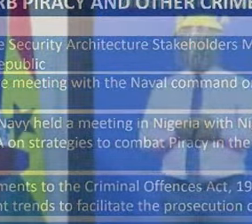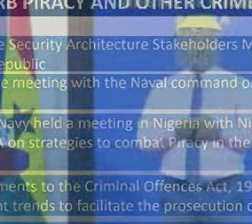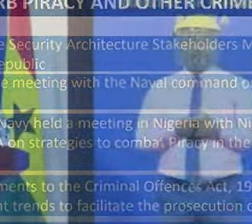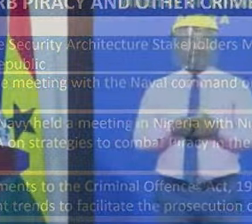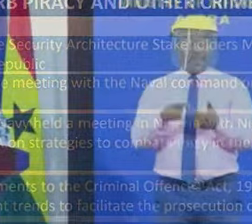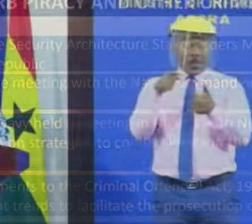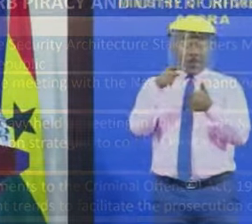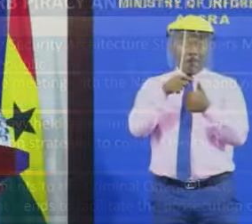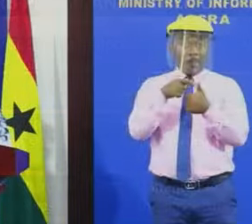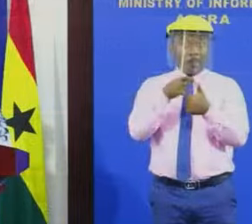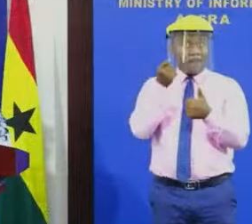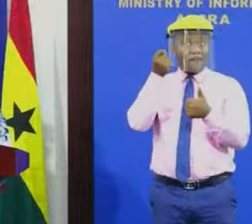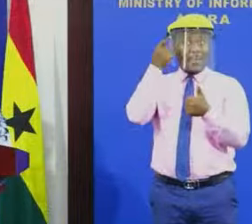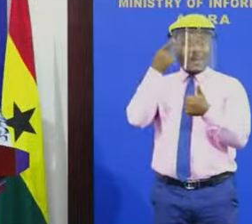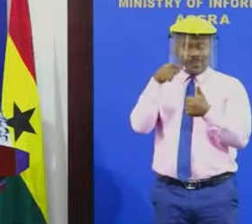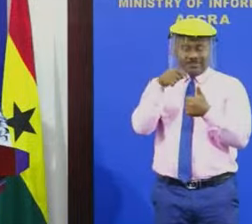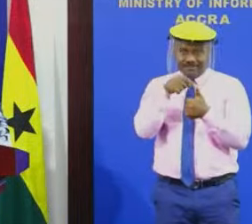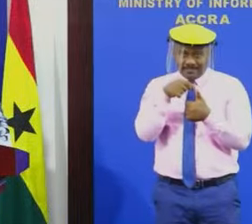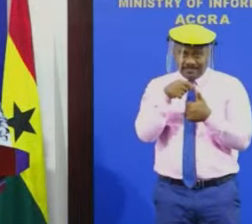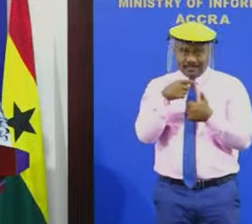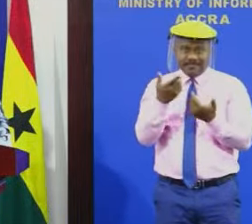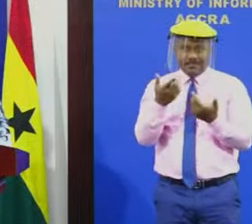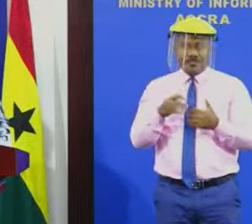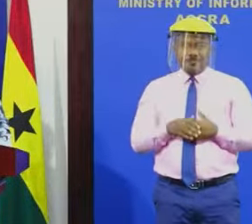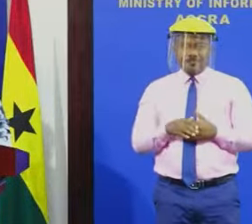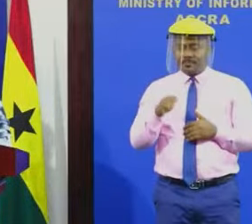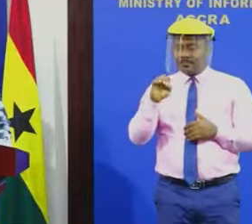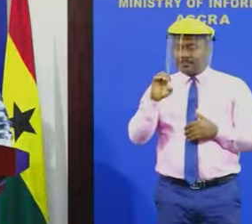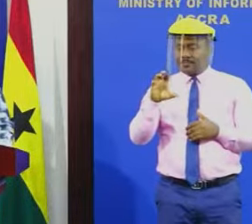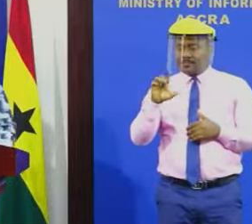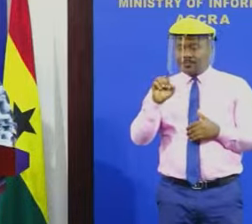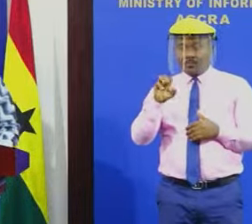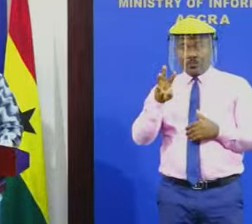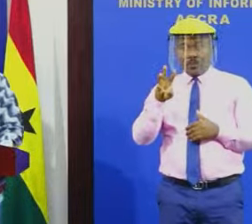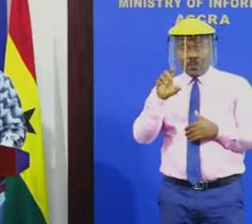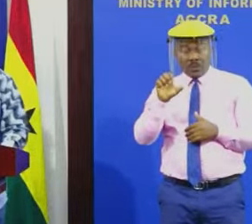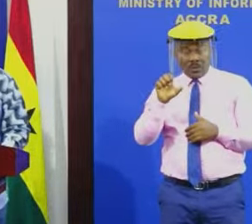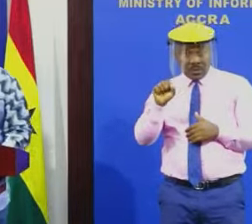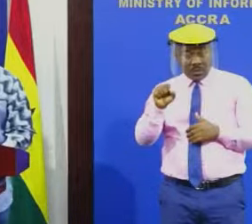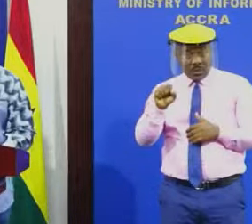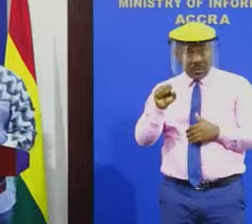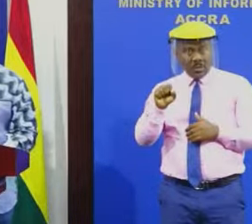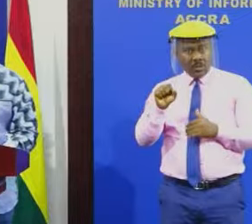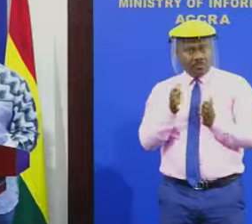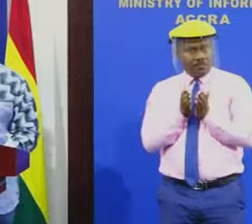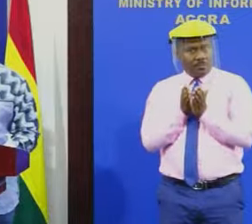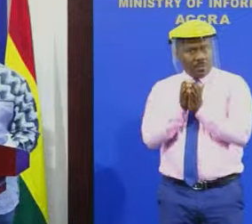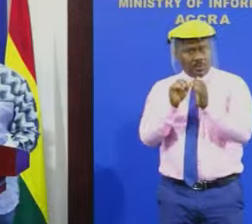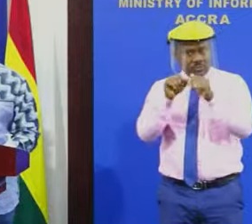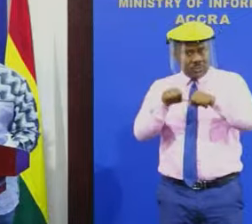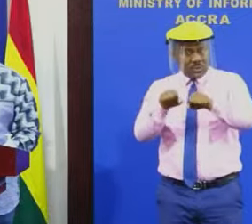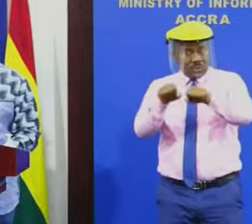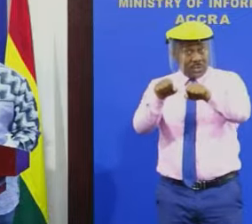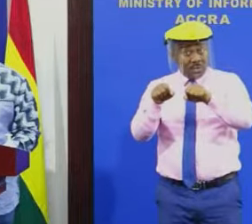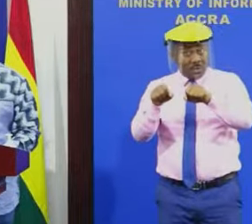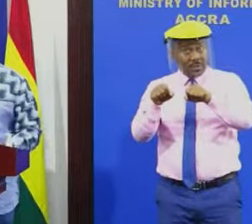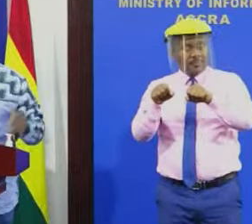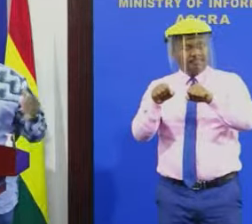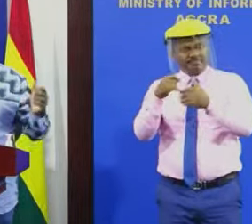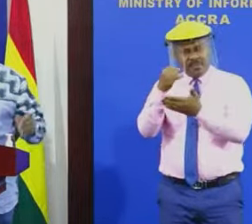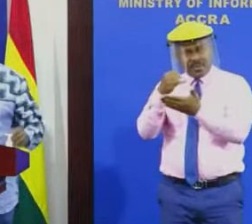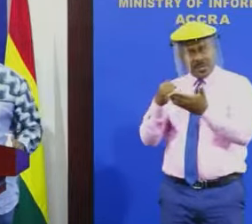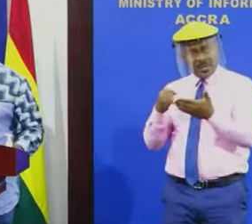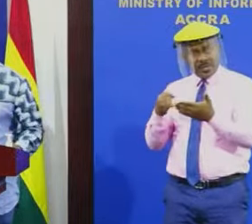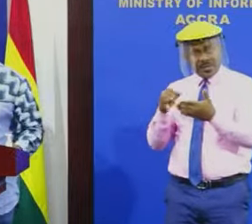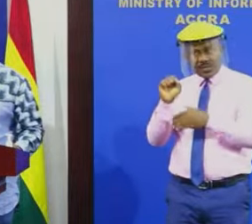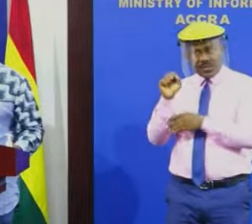measures that have been put in place is the ECOWAS Maritime Security Architecture Stakeholders Meeting. We took